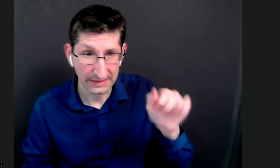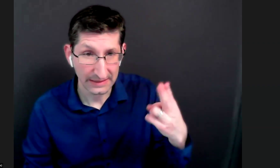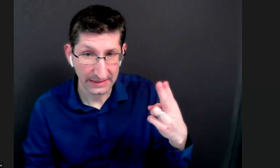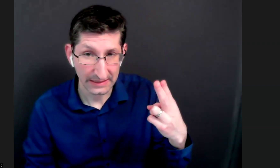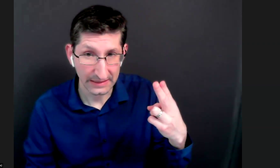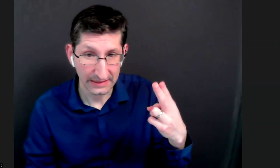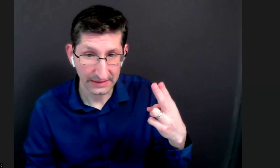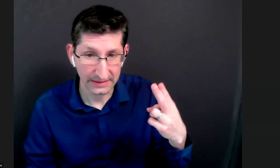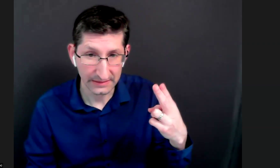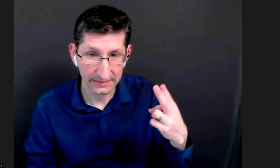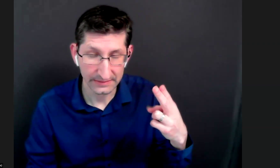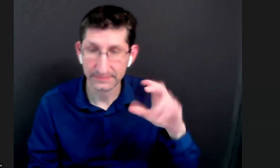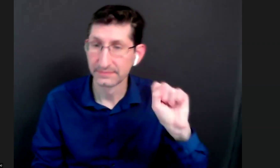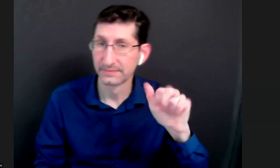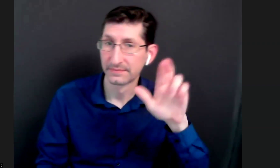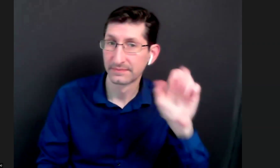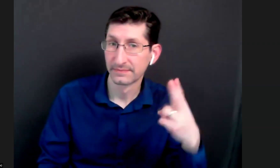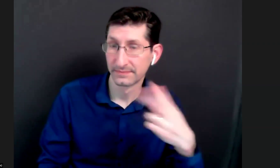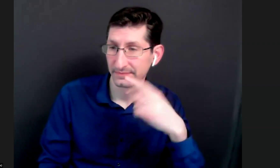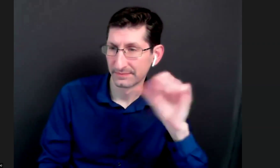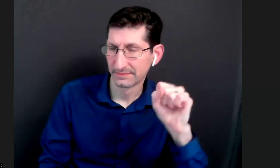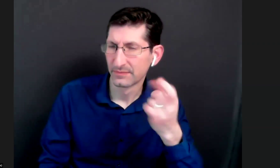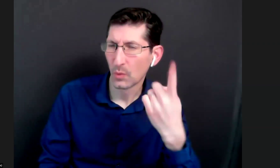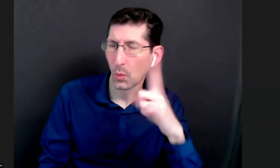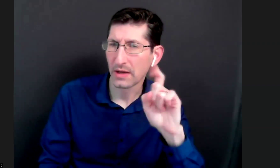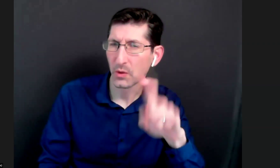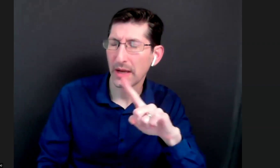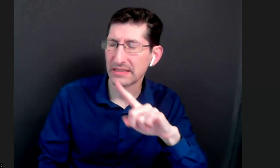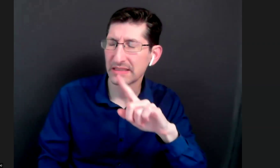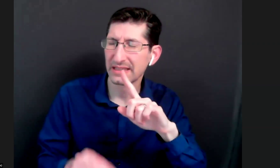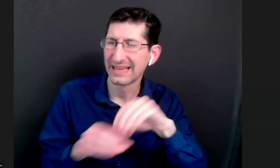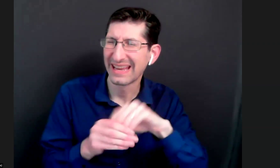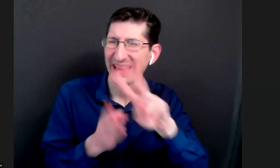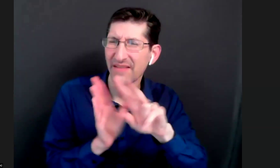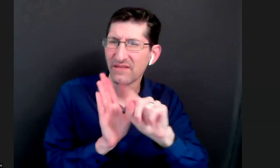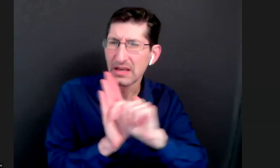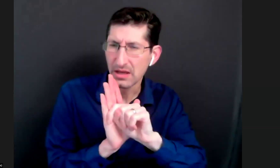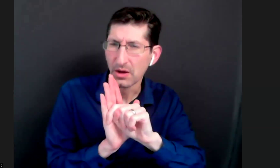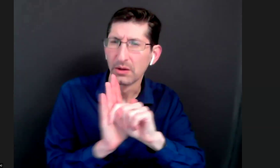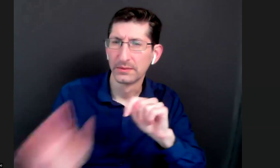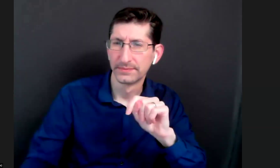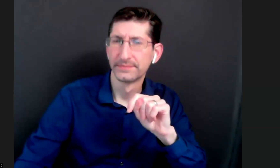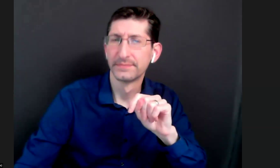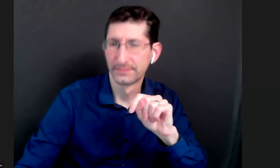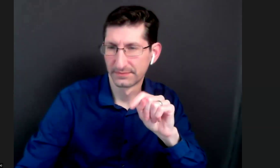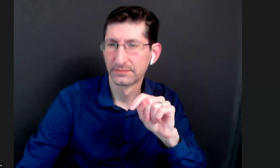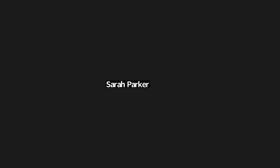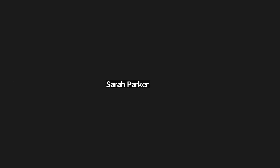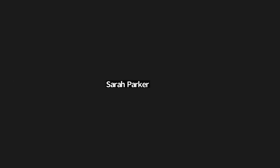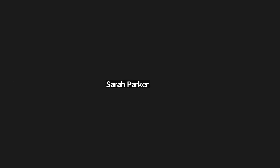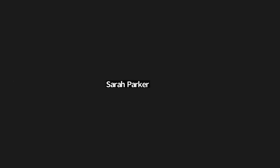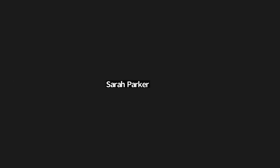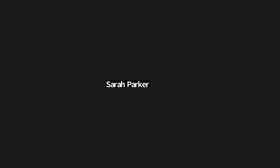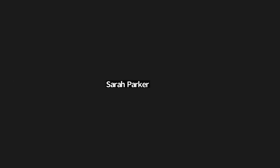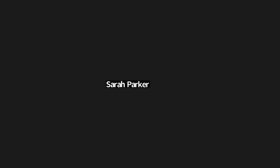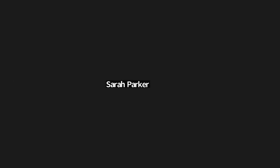Yes, we had a question about David. In the video, we saw Braille at the top